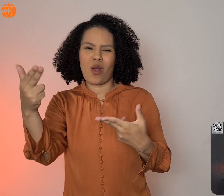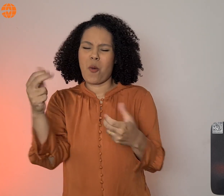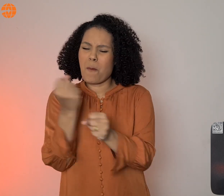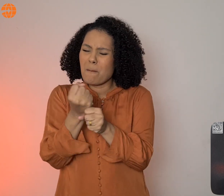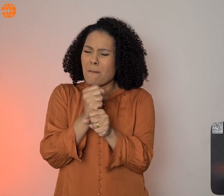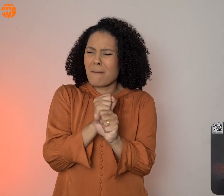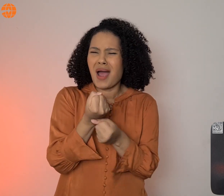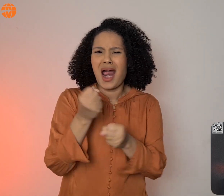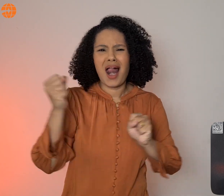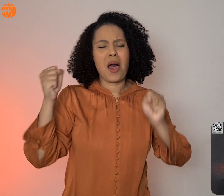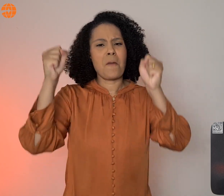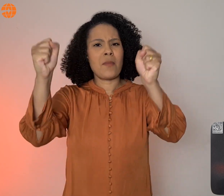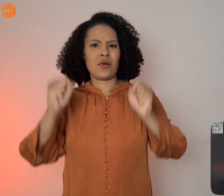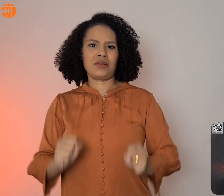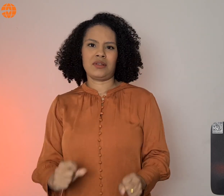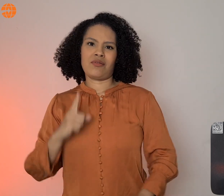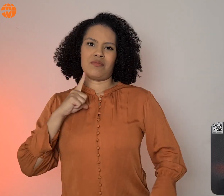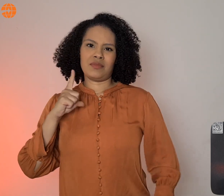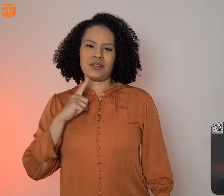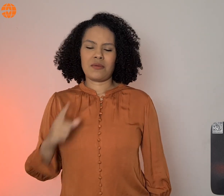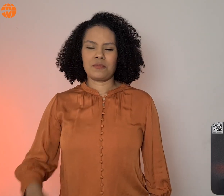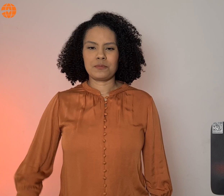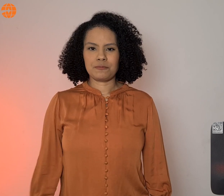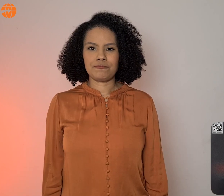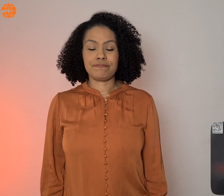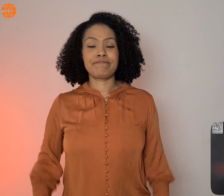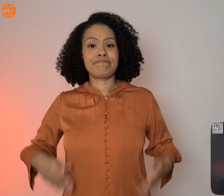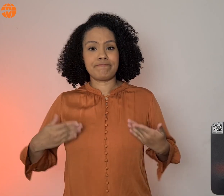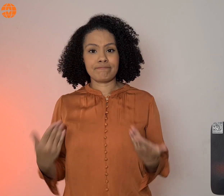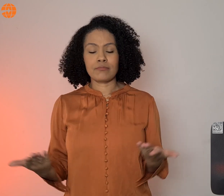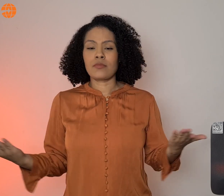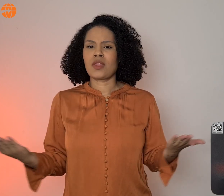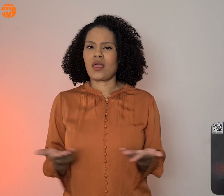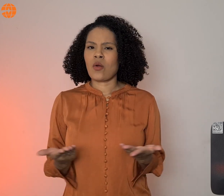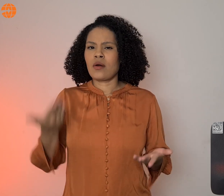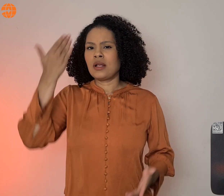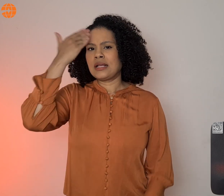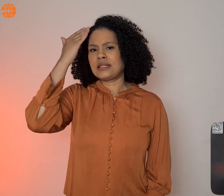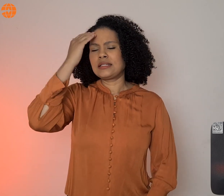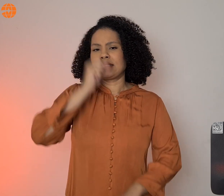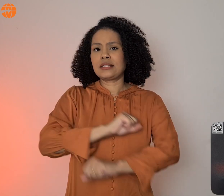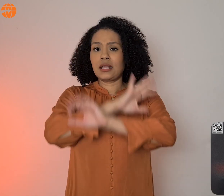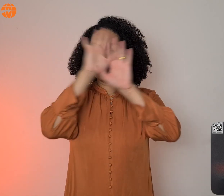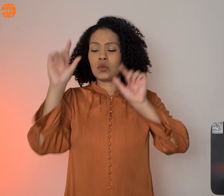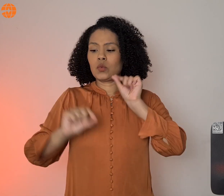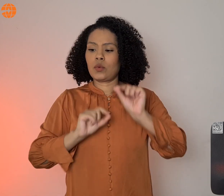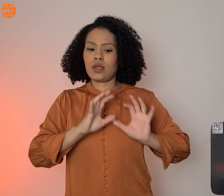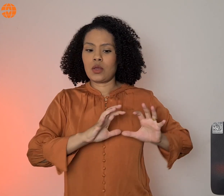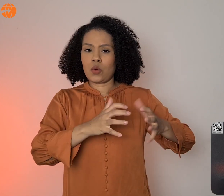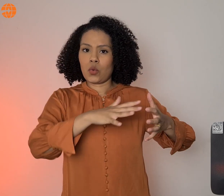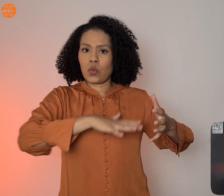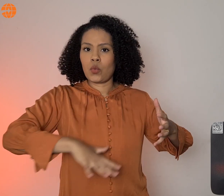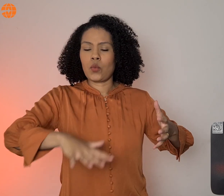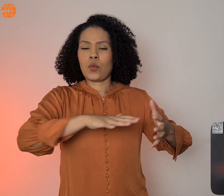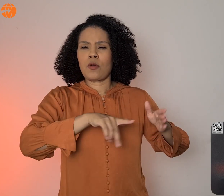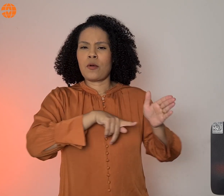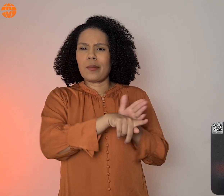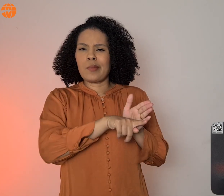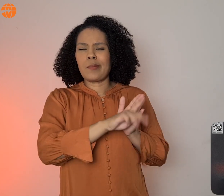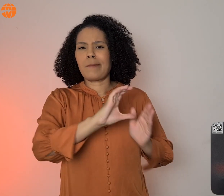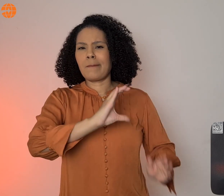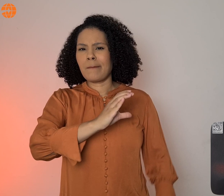scientists, reading from science, that recently in the greatest telescopes, Eu entendo agora a partir dos olhos dos